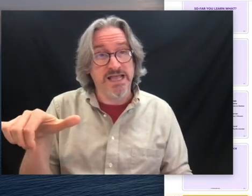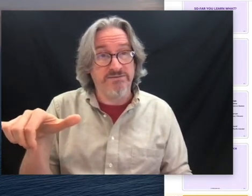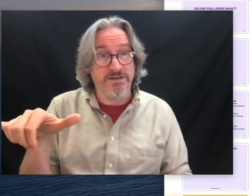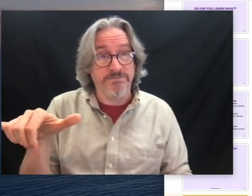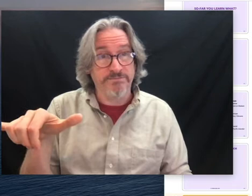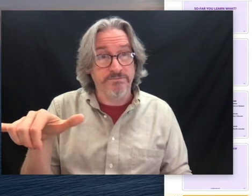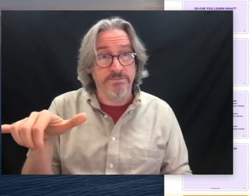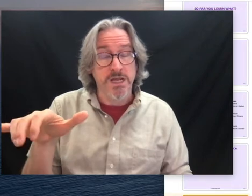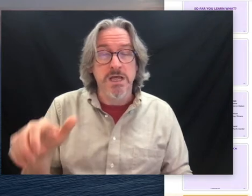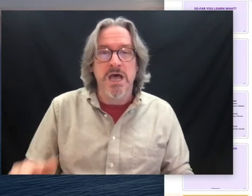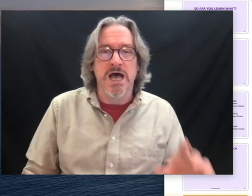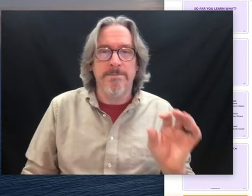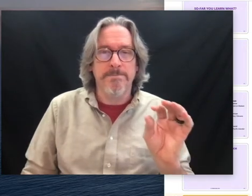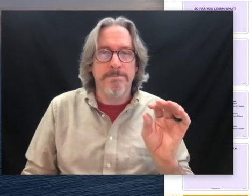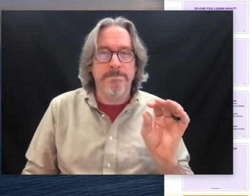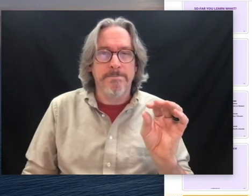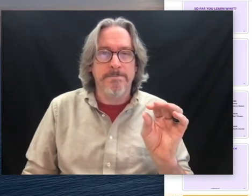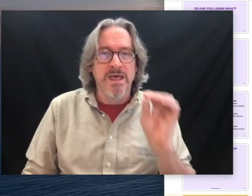Slavey.